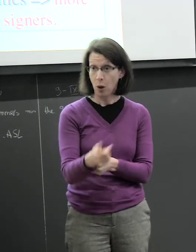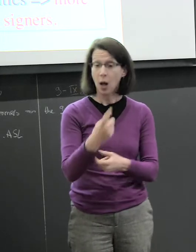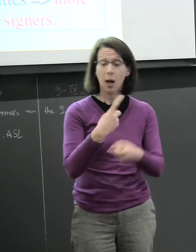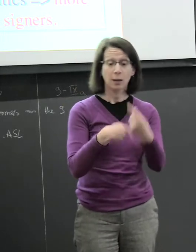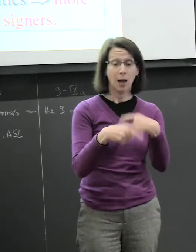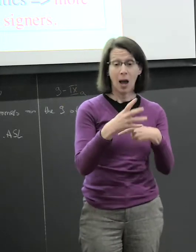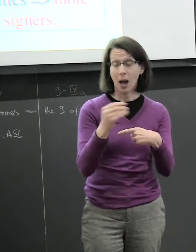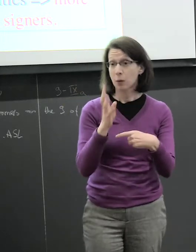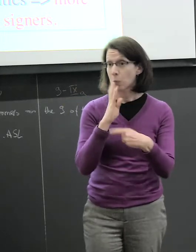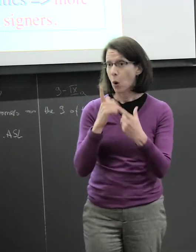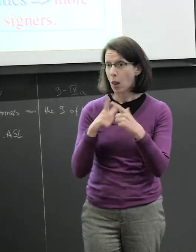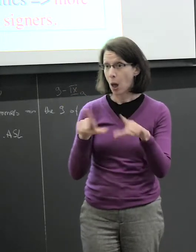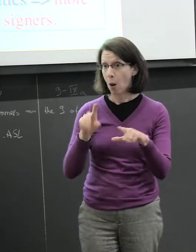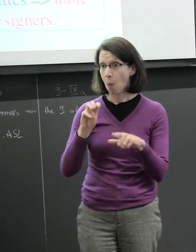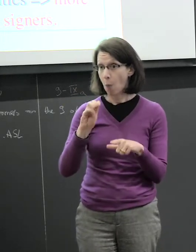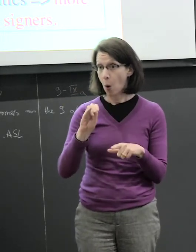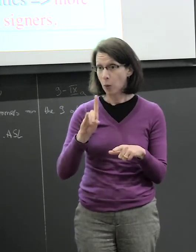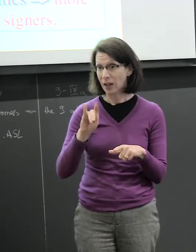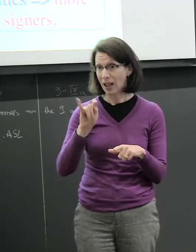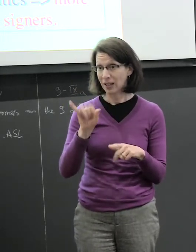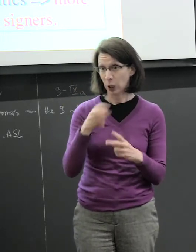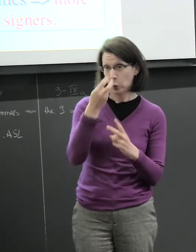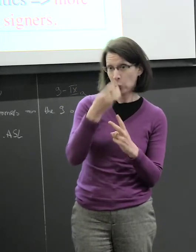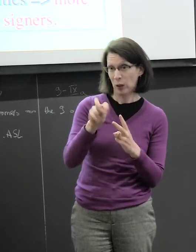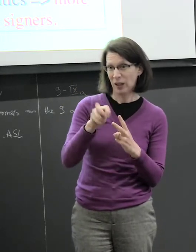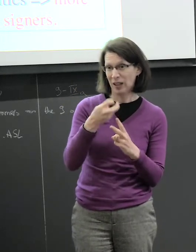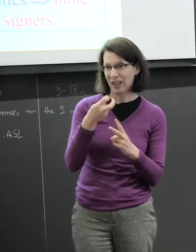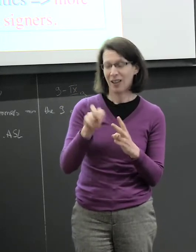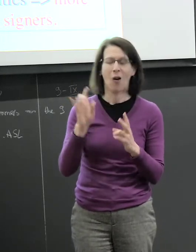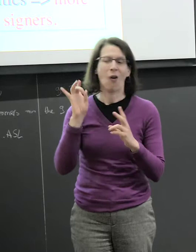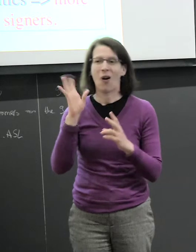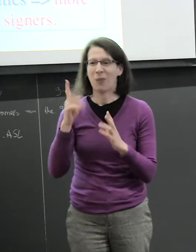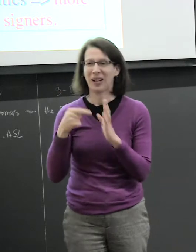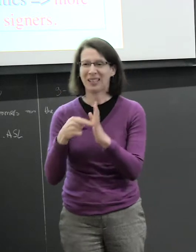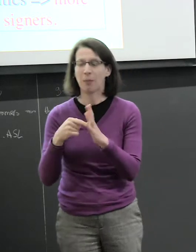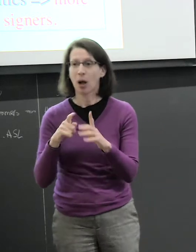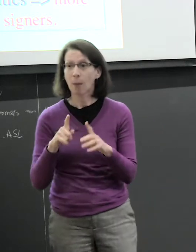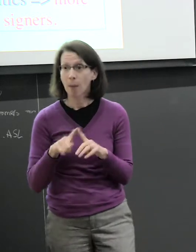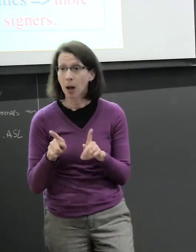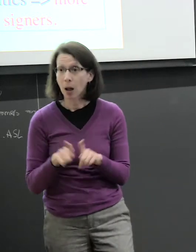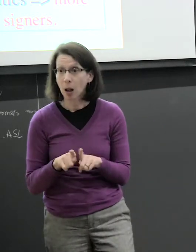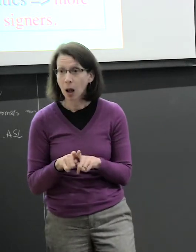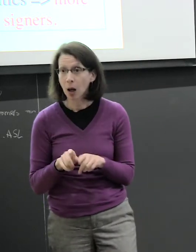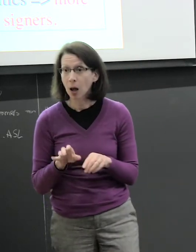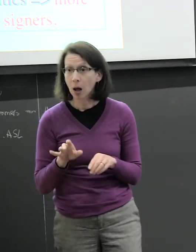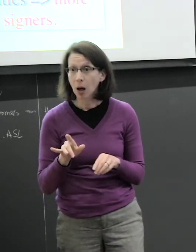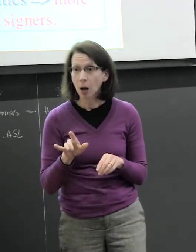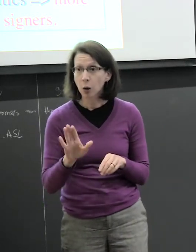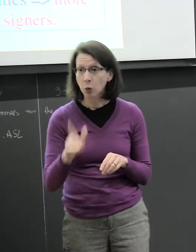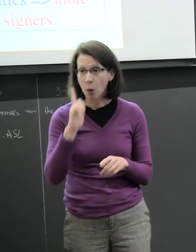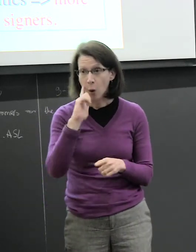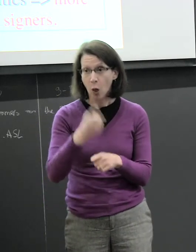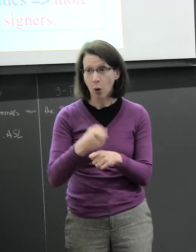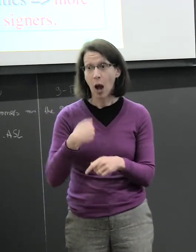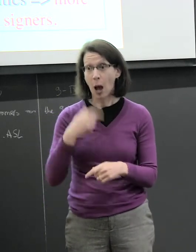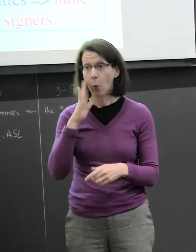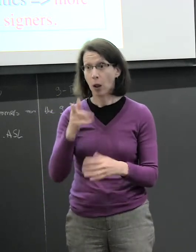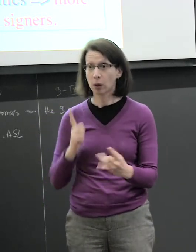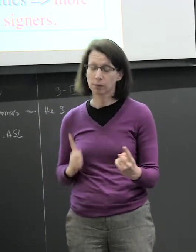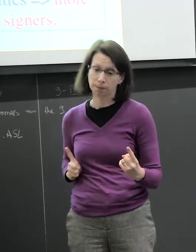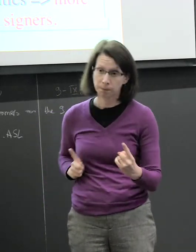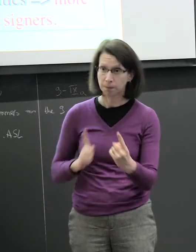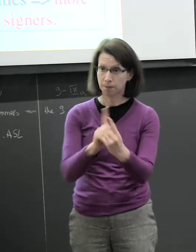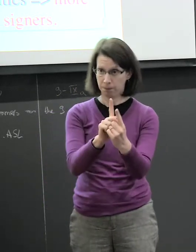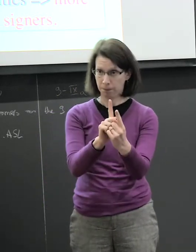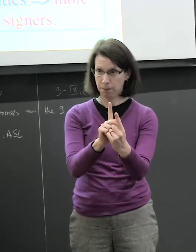language modality, yeah, and they switch over, so like this is a horrible example where if I said something like, your brother, I will meet.